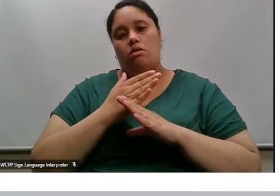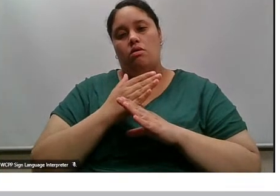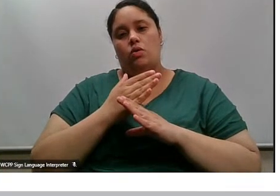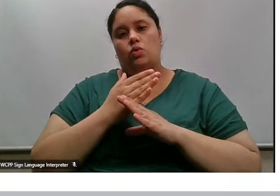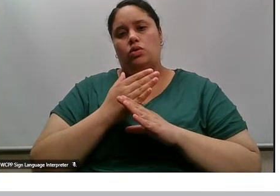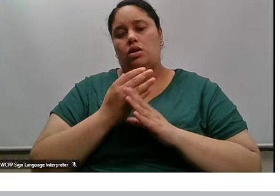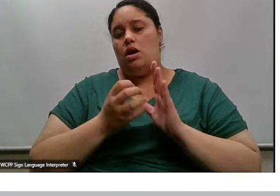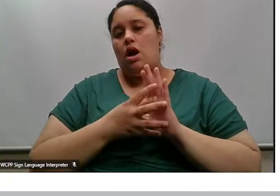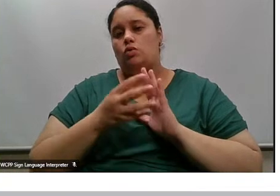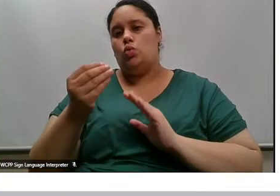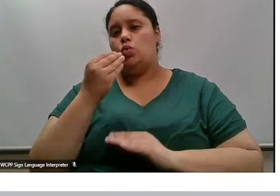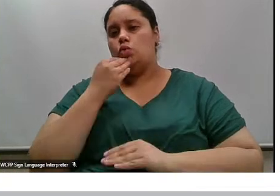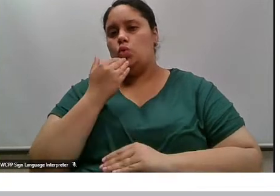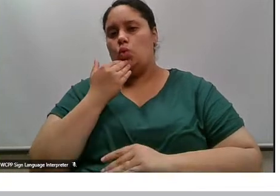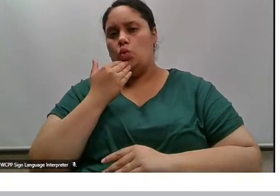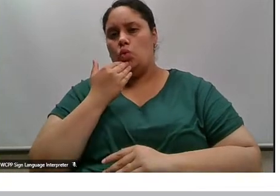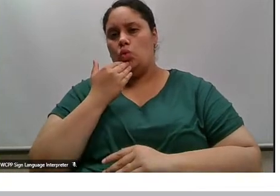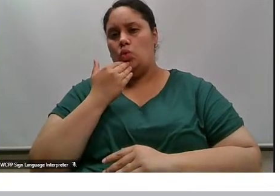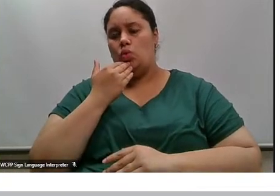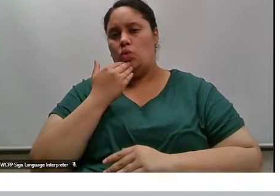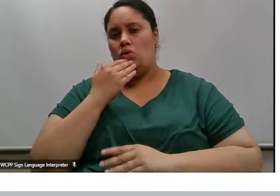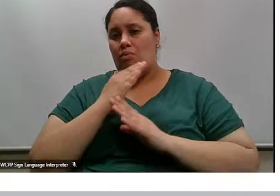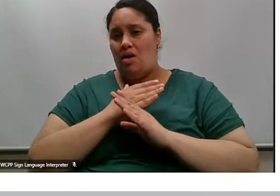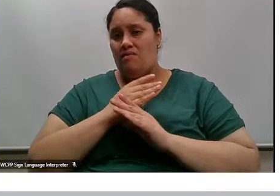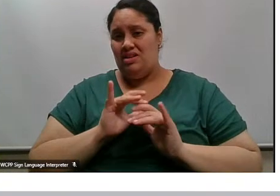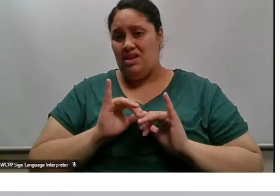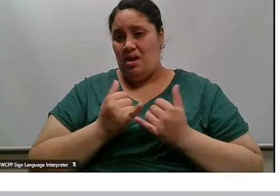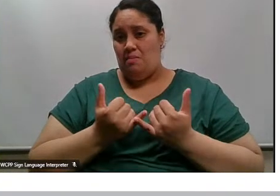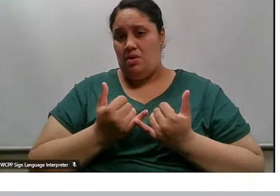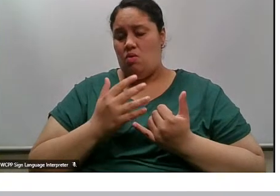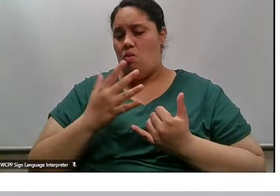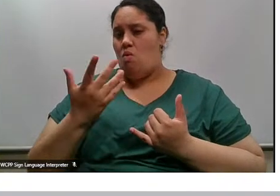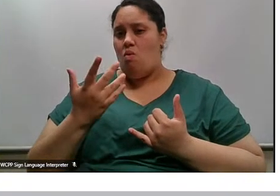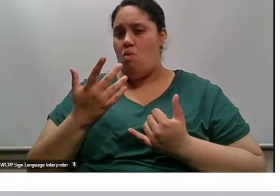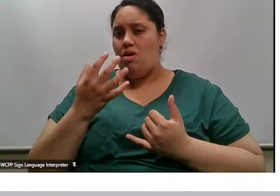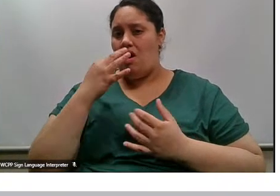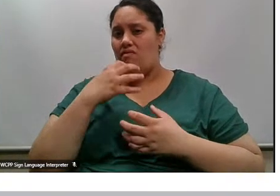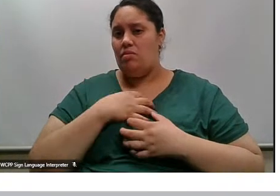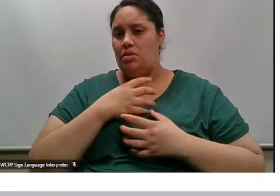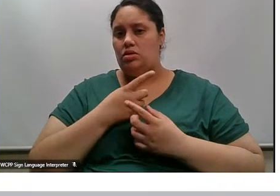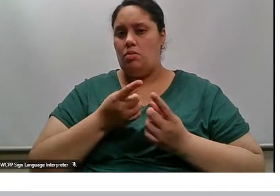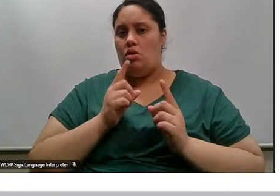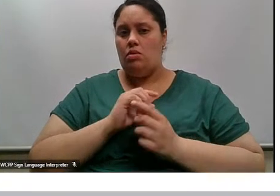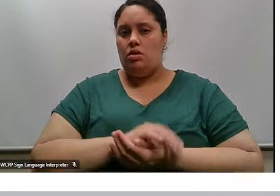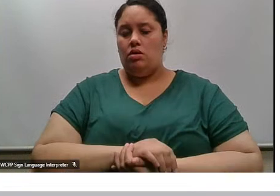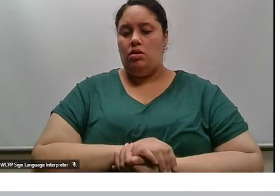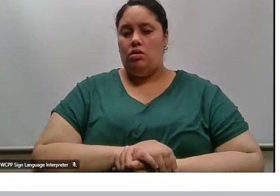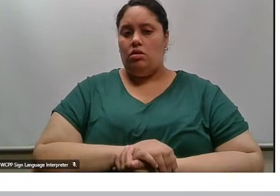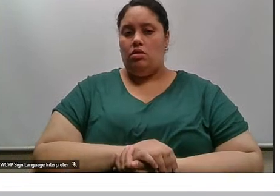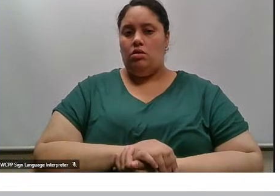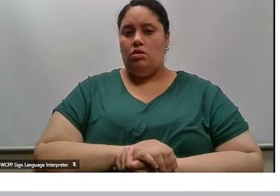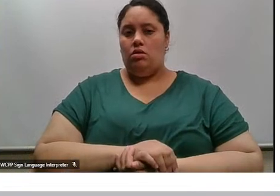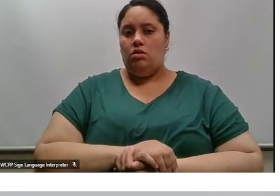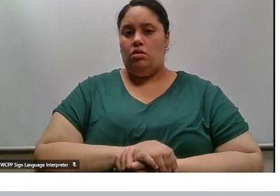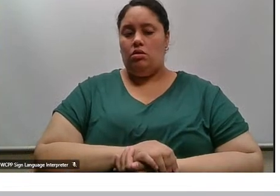was it outsourced to? Is it a private company or the State Department? No, it